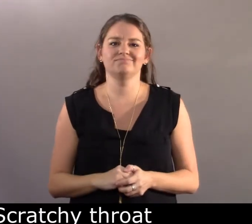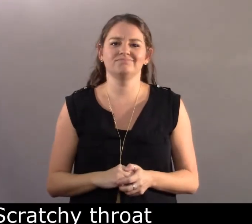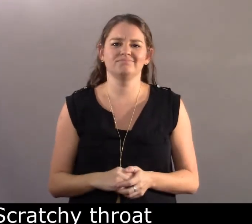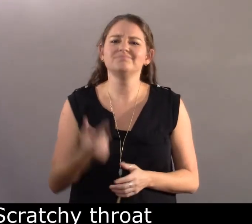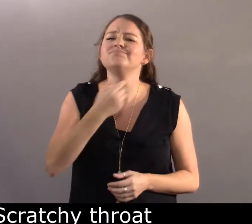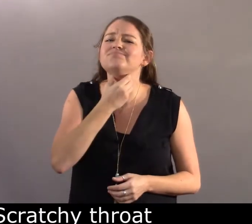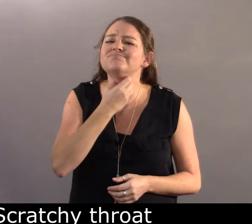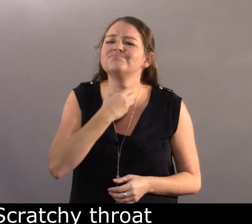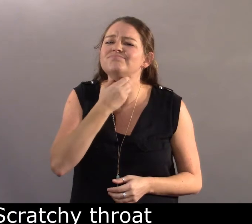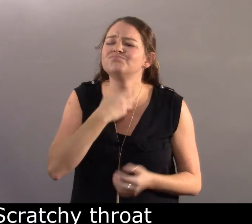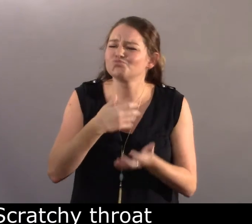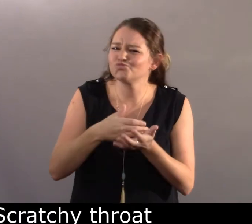scratchy throat,